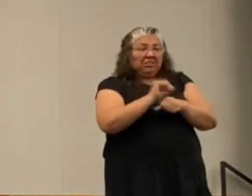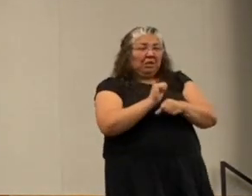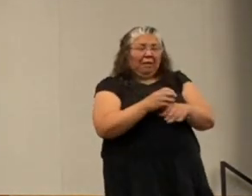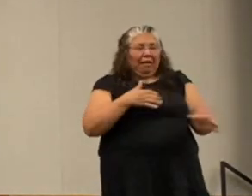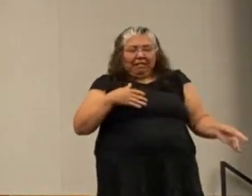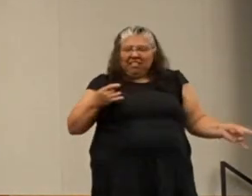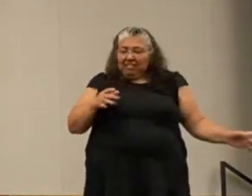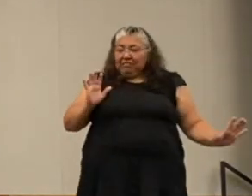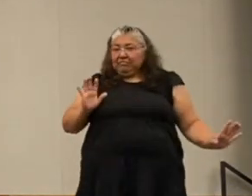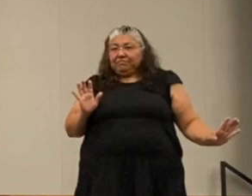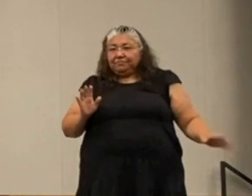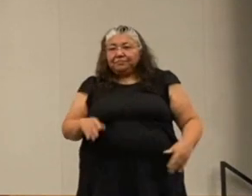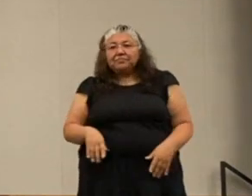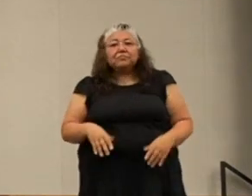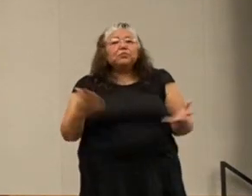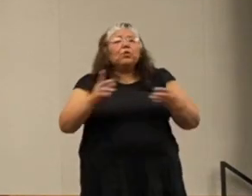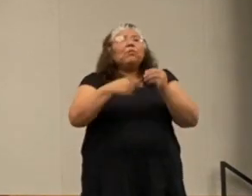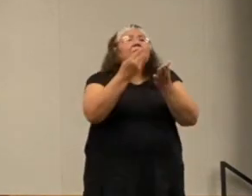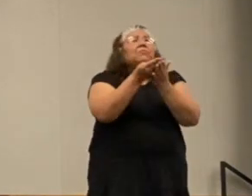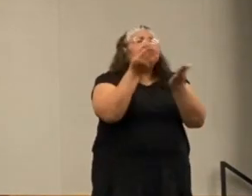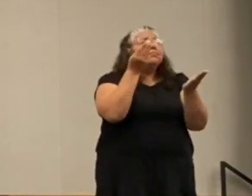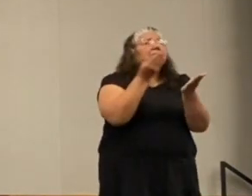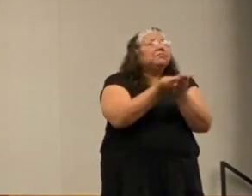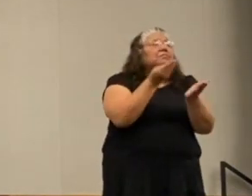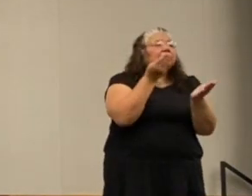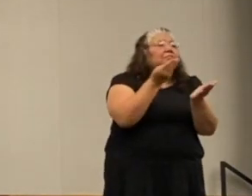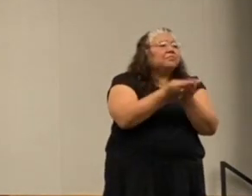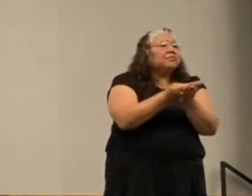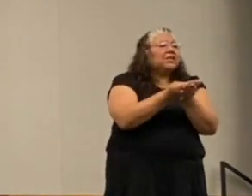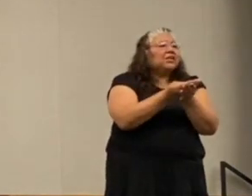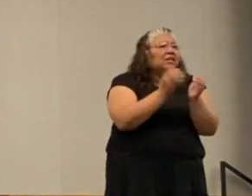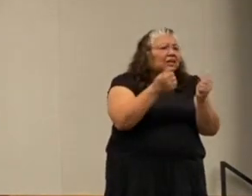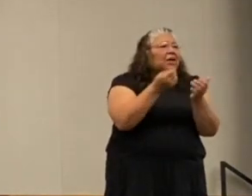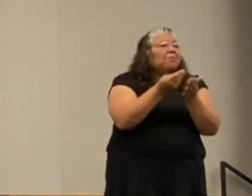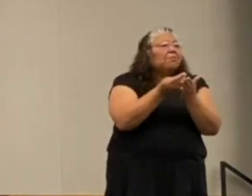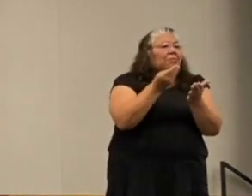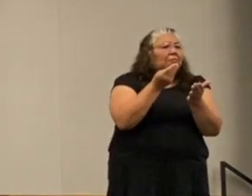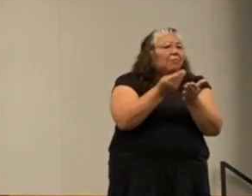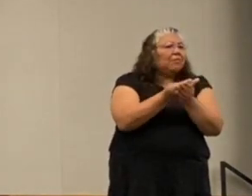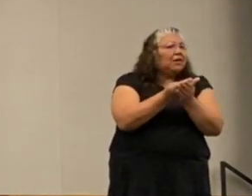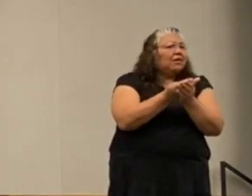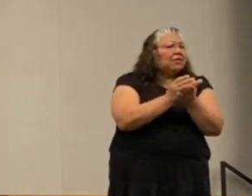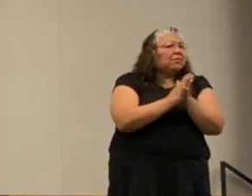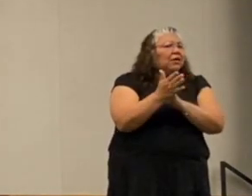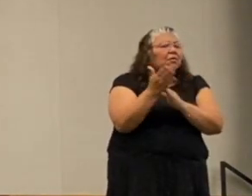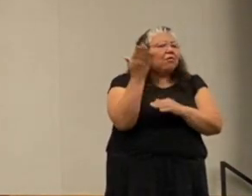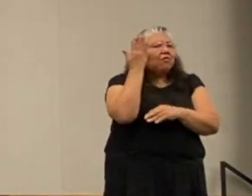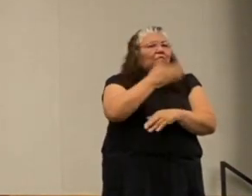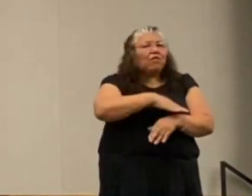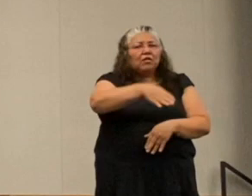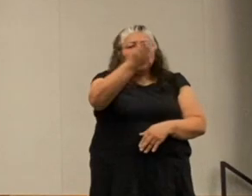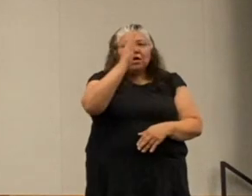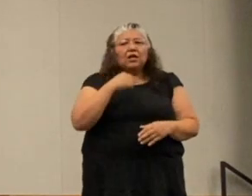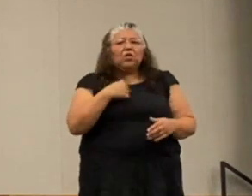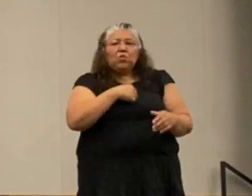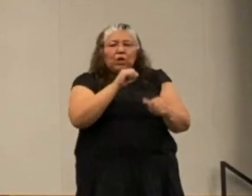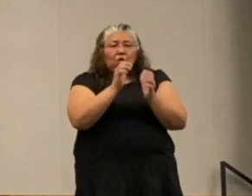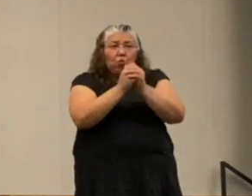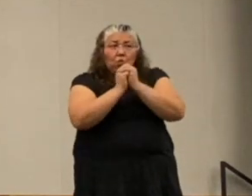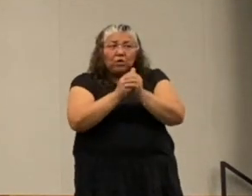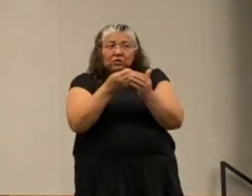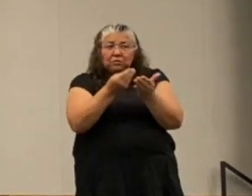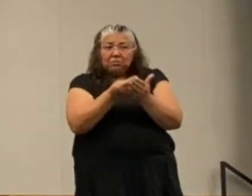can't stand it, right? What about money? Can money become our false god? Can we worship